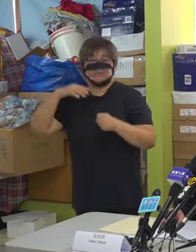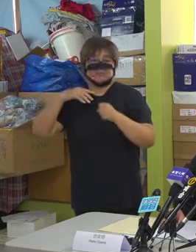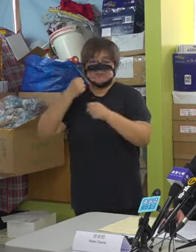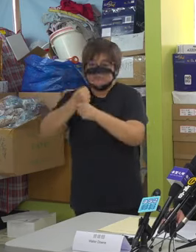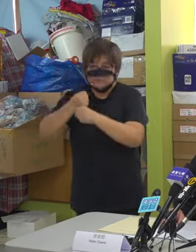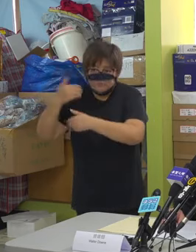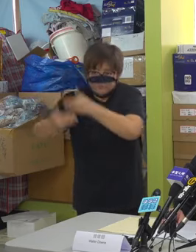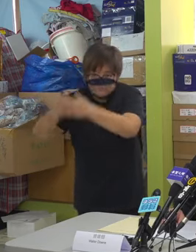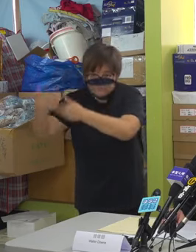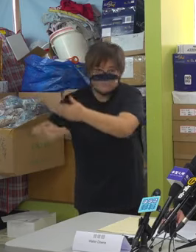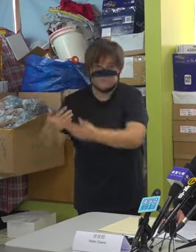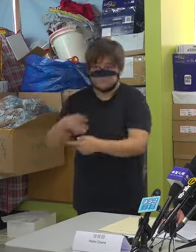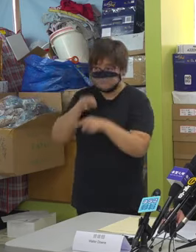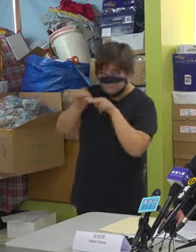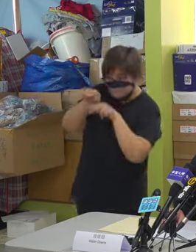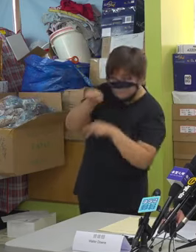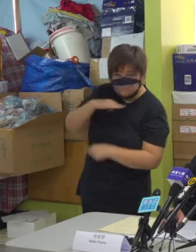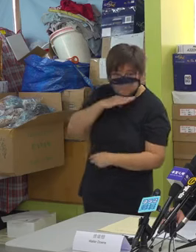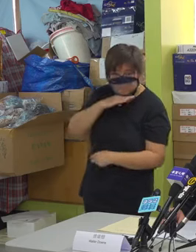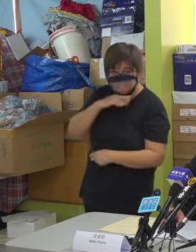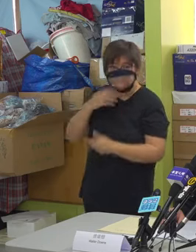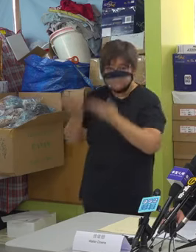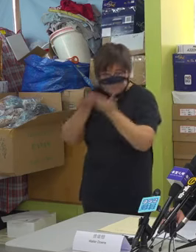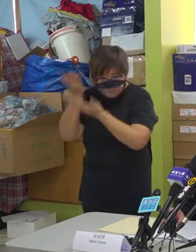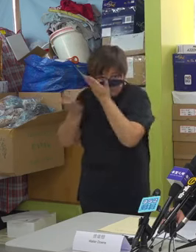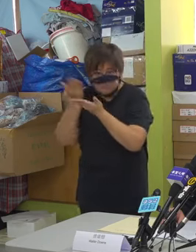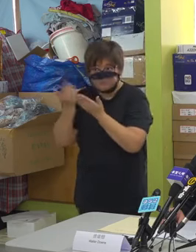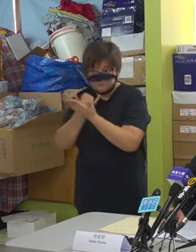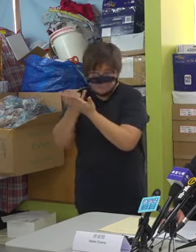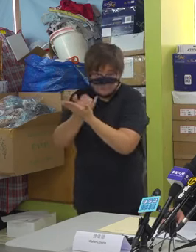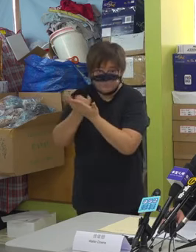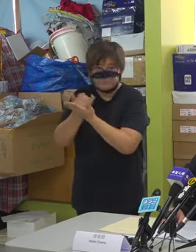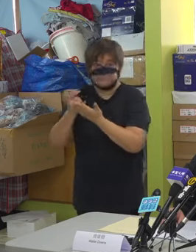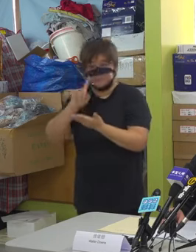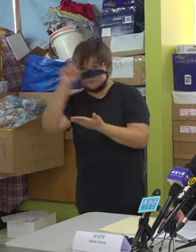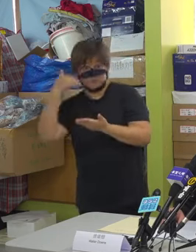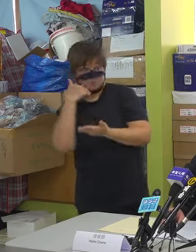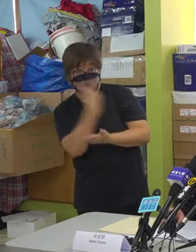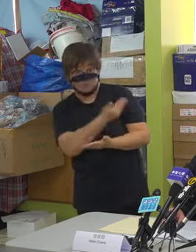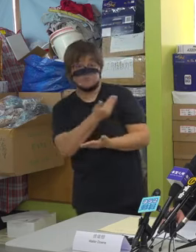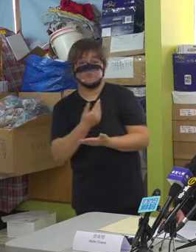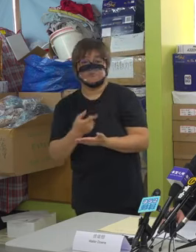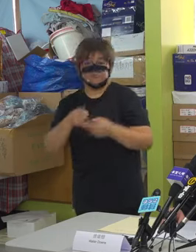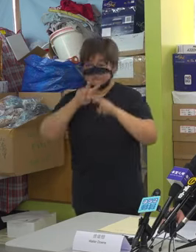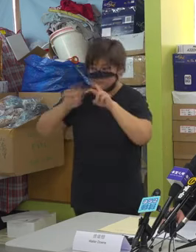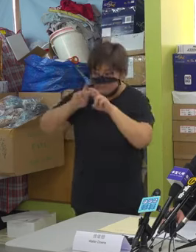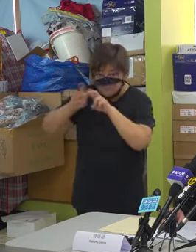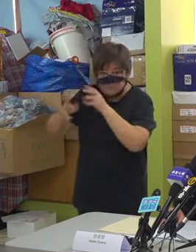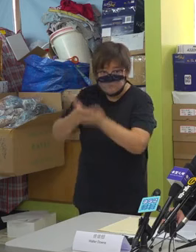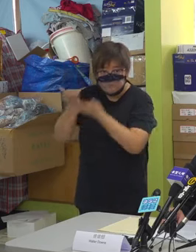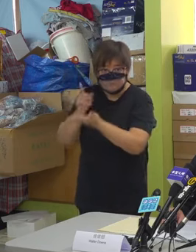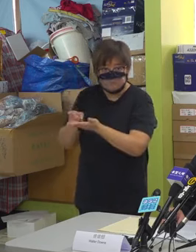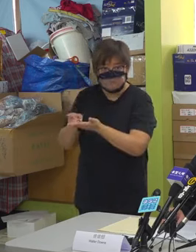reviewing the handling and investigation of reportable complaints by the police commissioner based on the information submitted by the